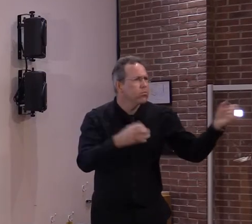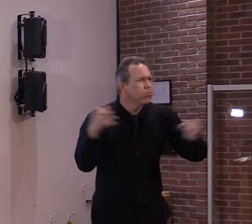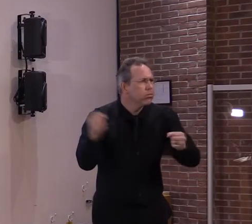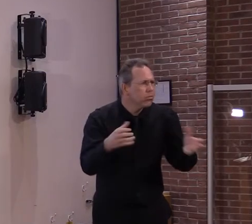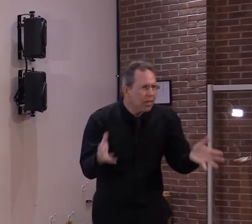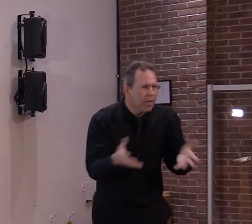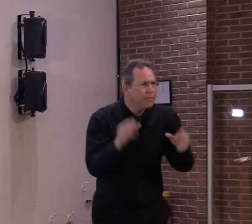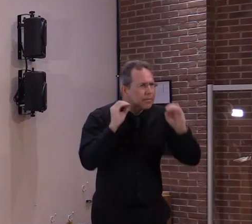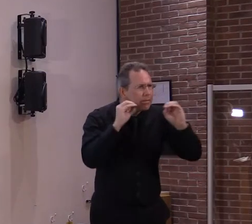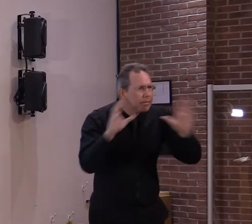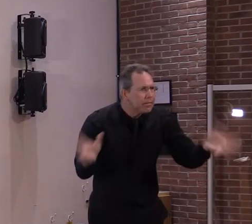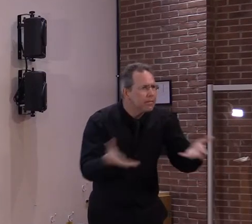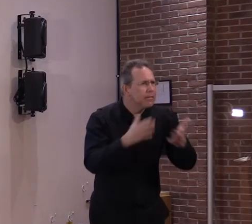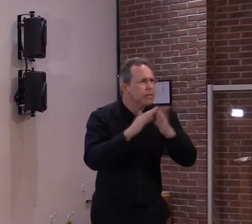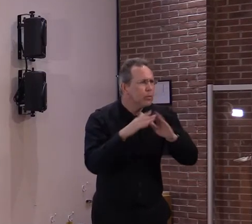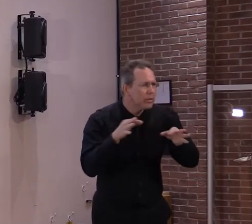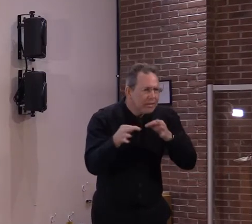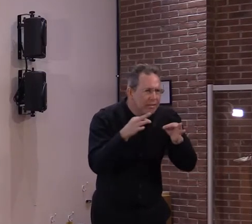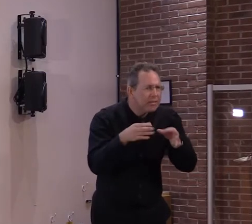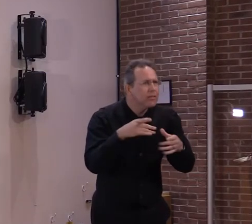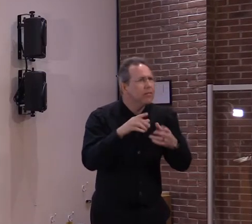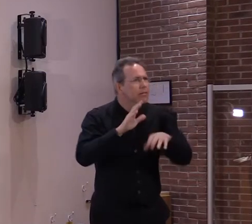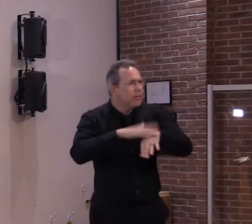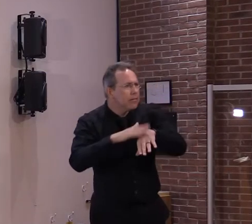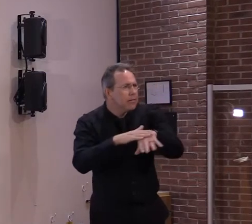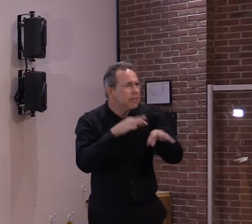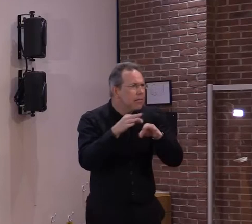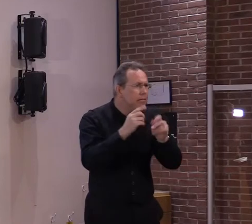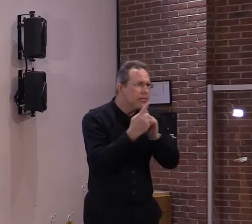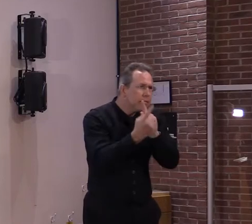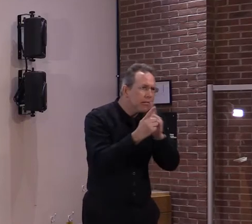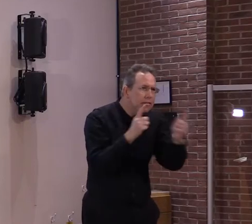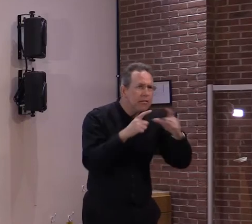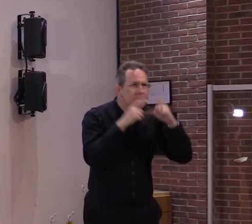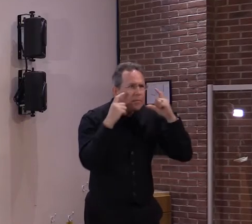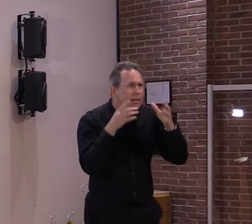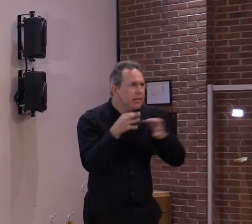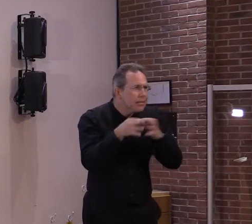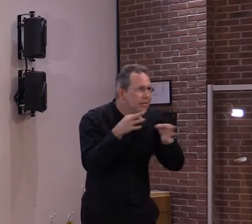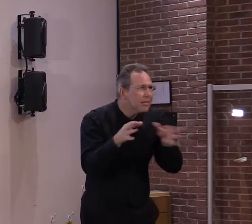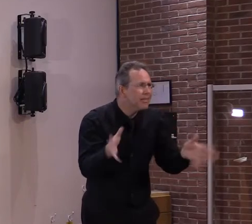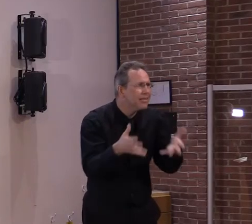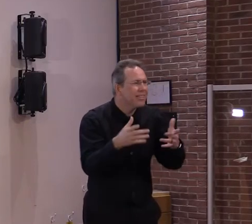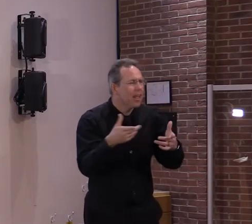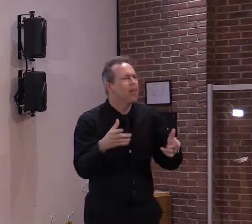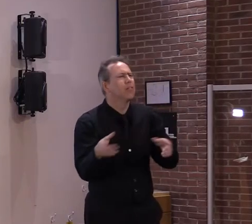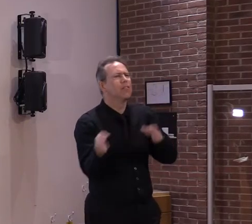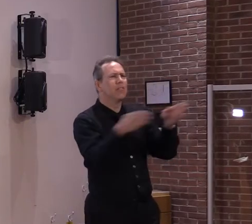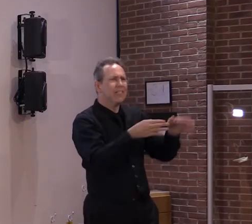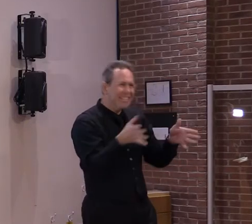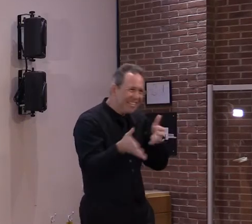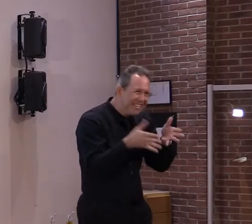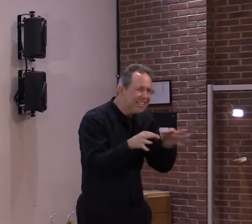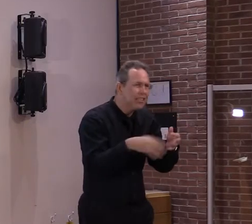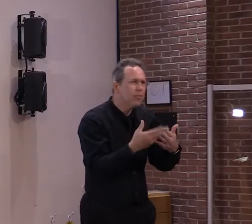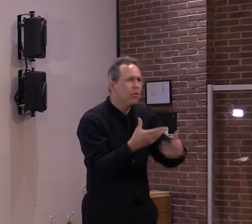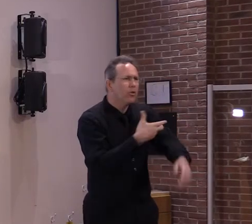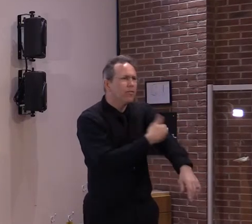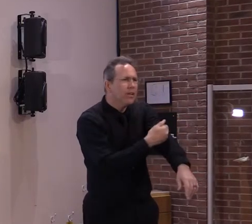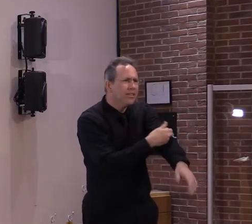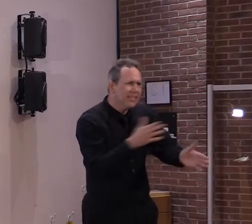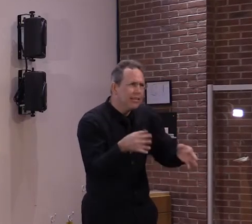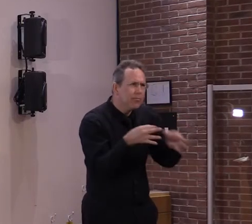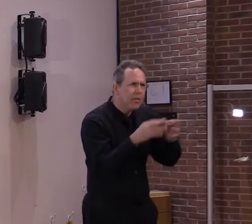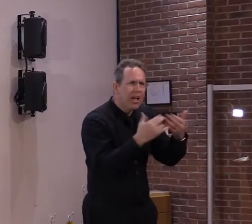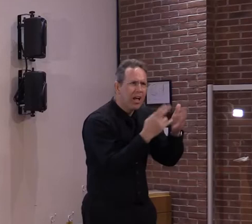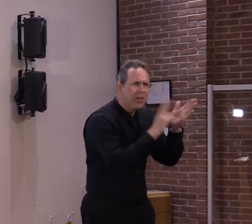more to vaccine, and the most important ingredient, to access the vaccine. So we not